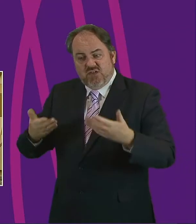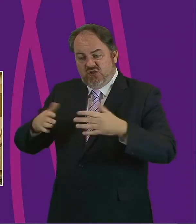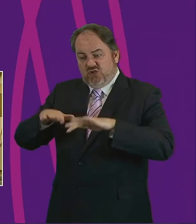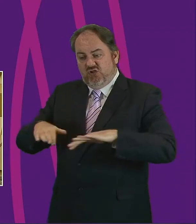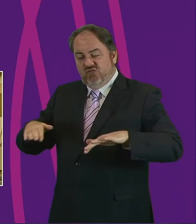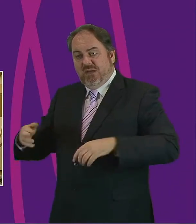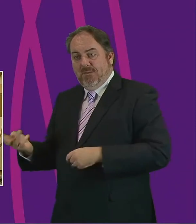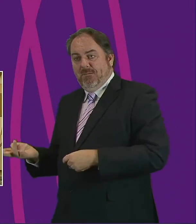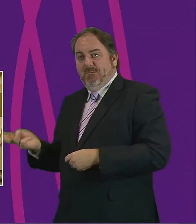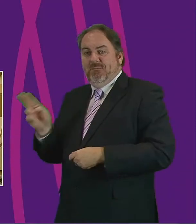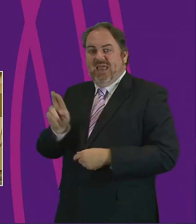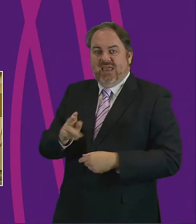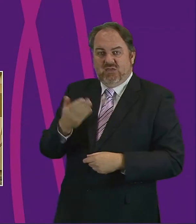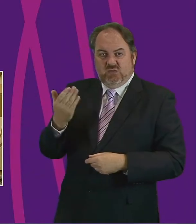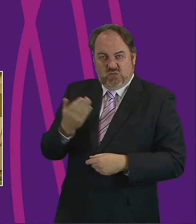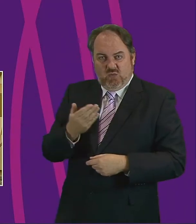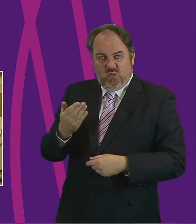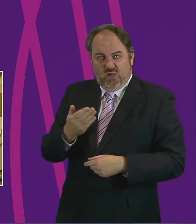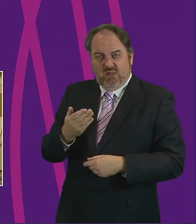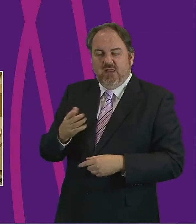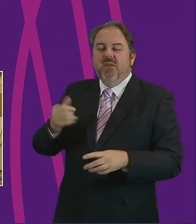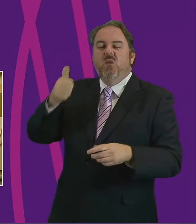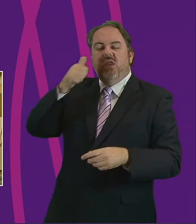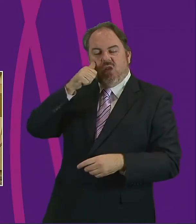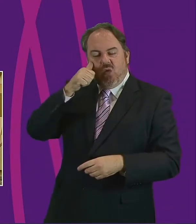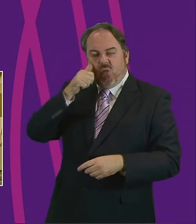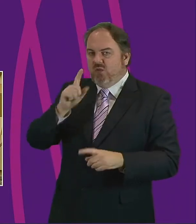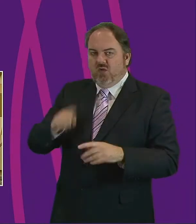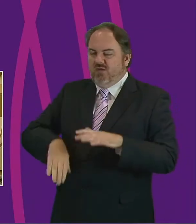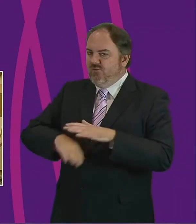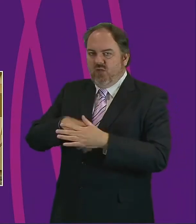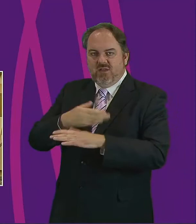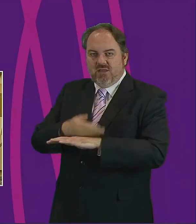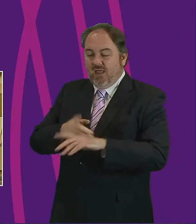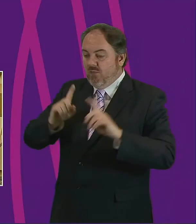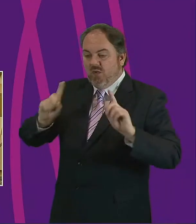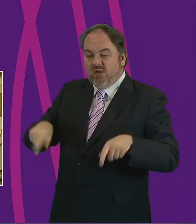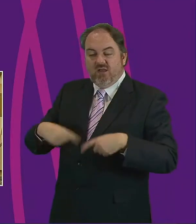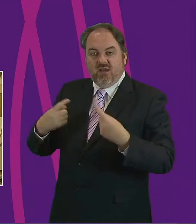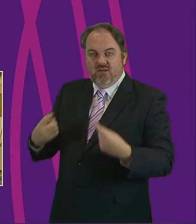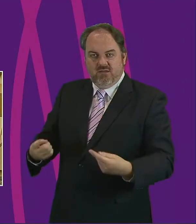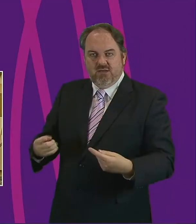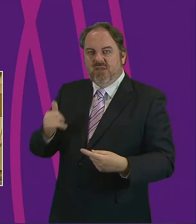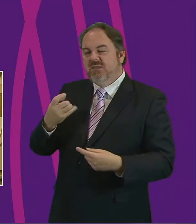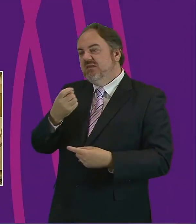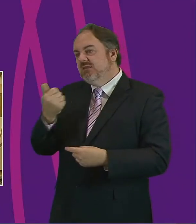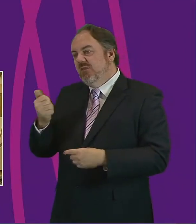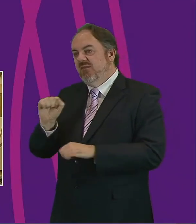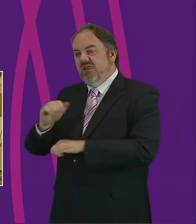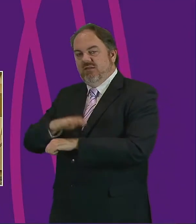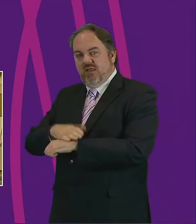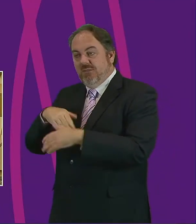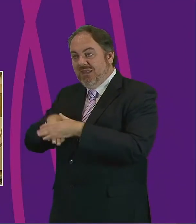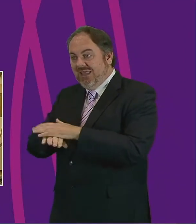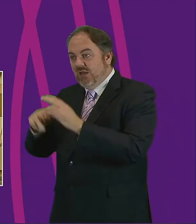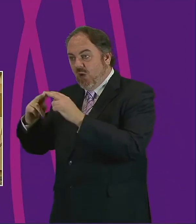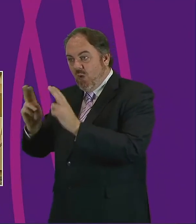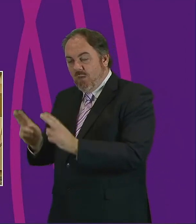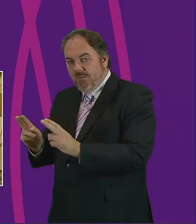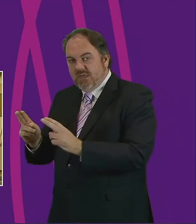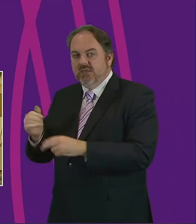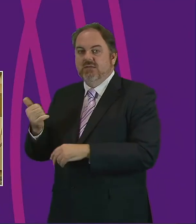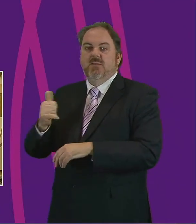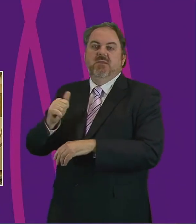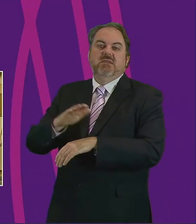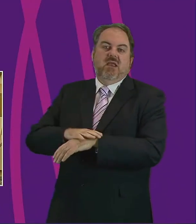if it is under the contingency blended model, for more than perhaps parents are looking at as a possibility right now,